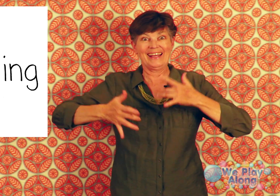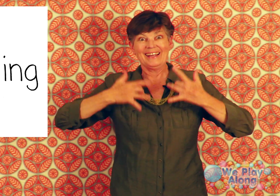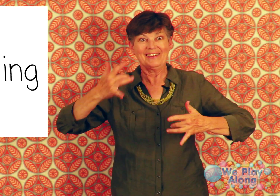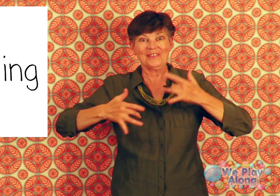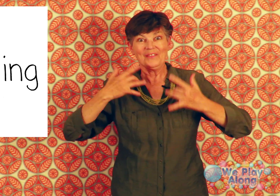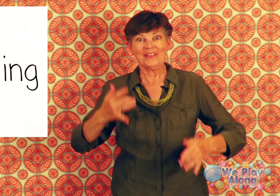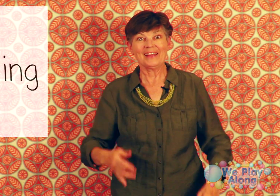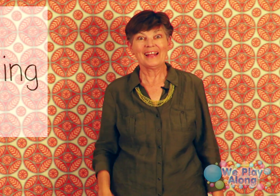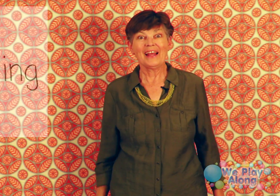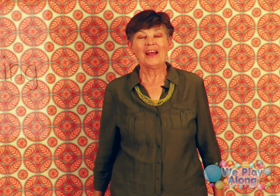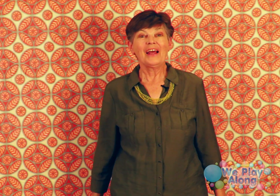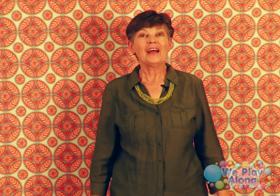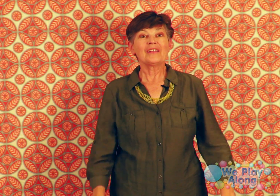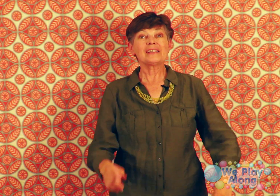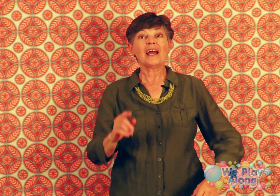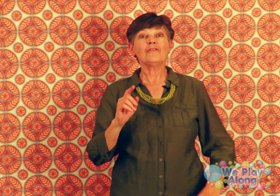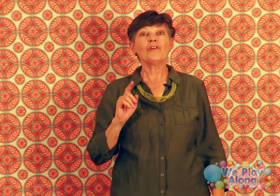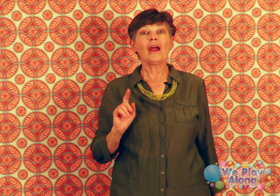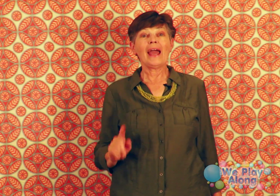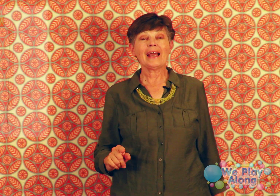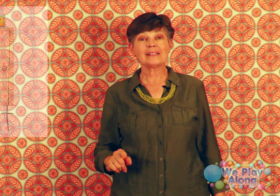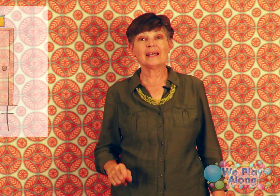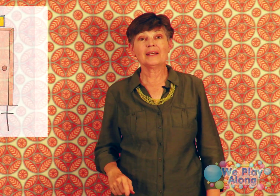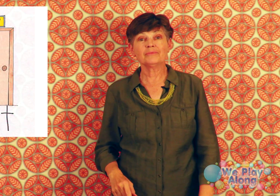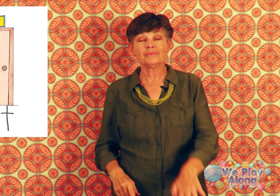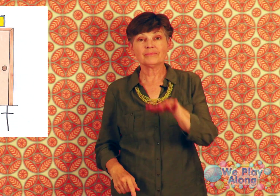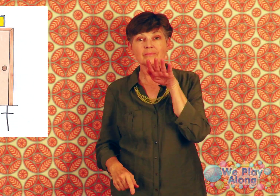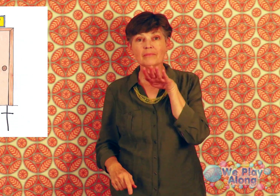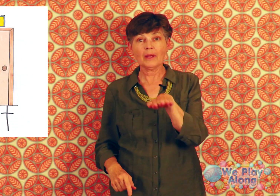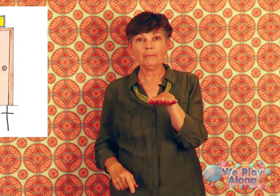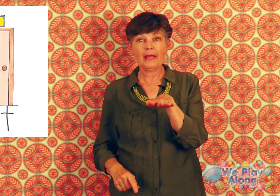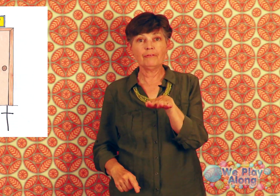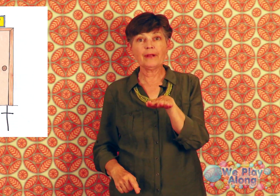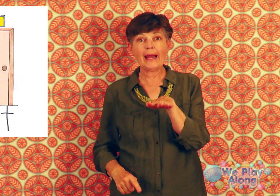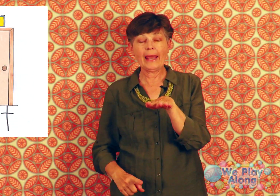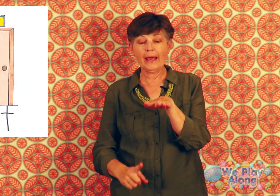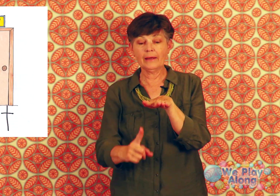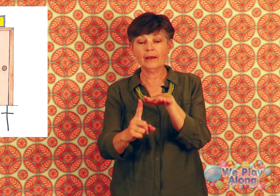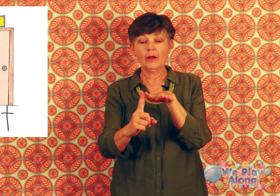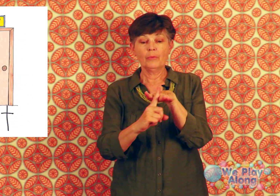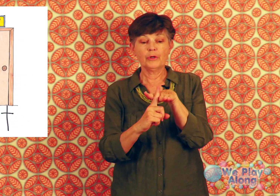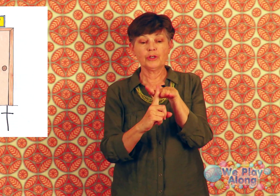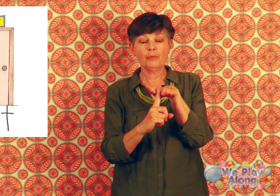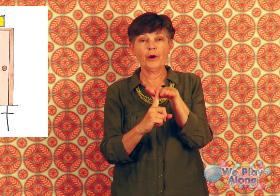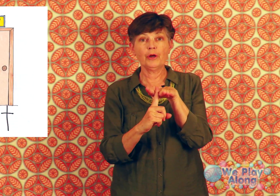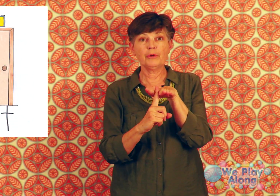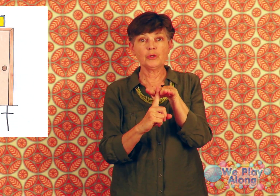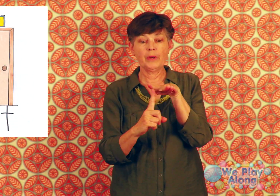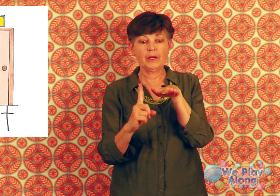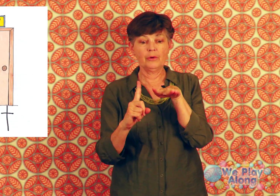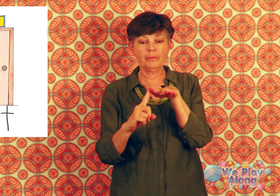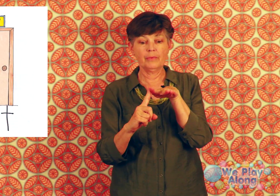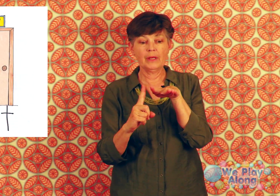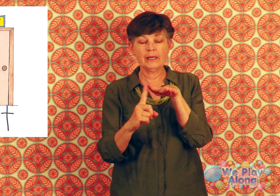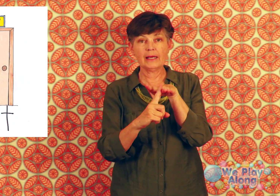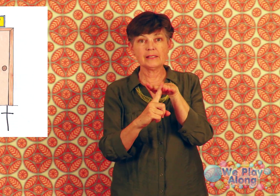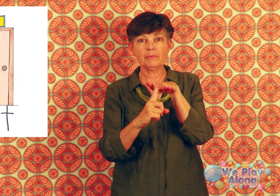exciting. Now the sign for exit, make a flat hand, put your pointer between your index and